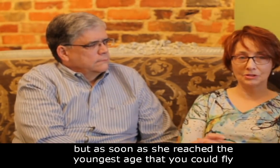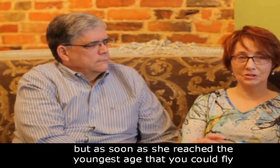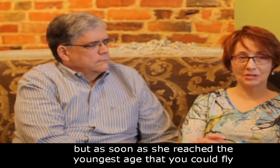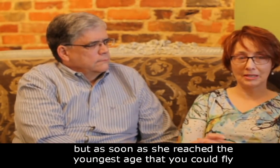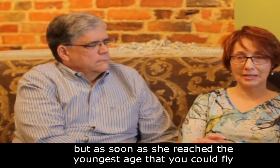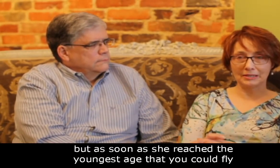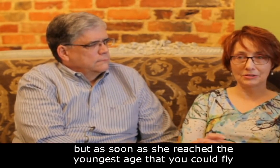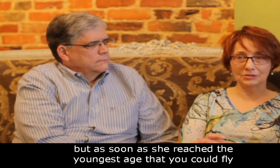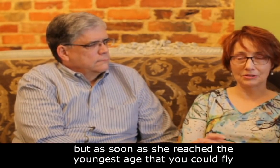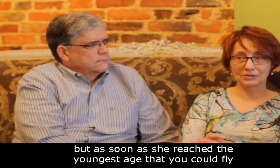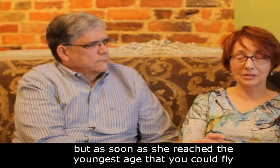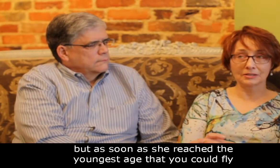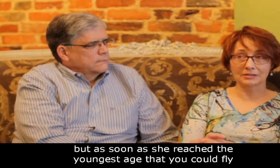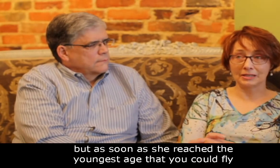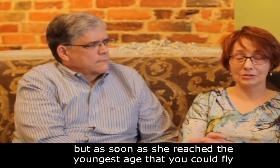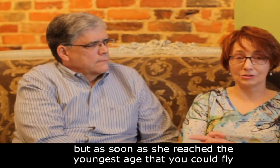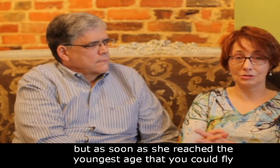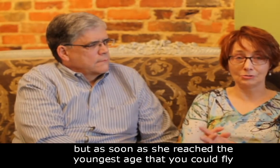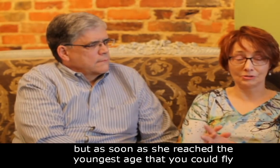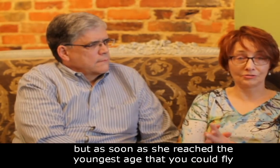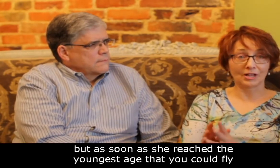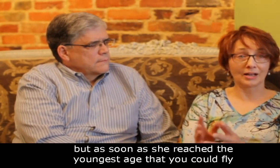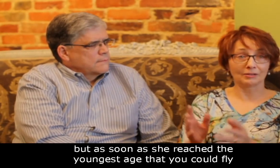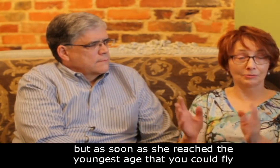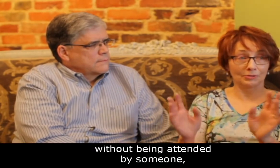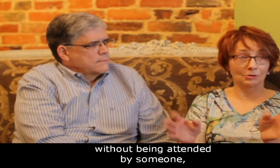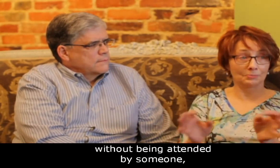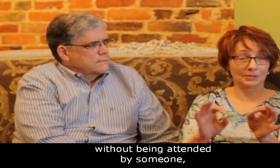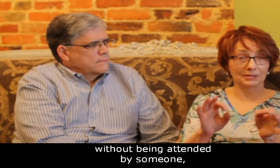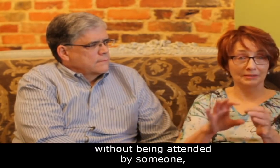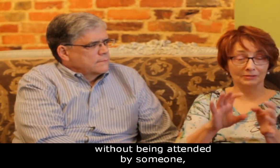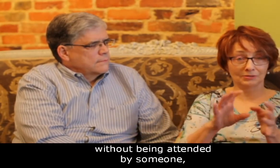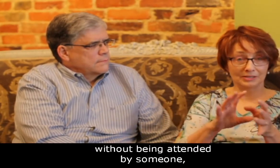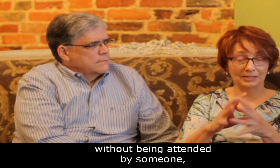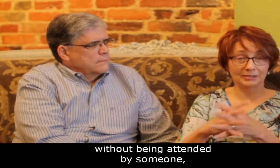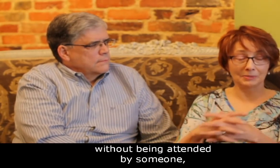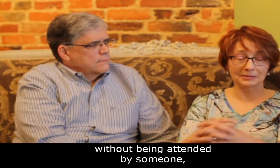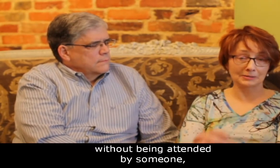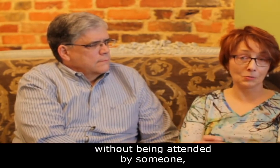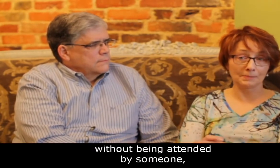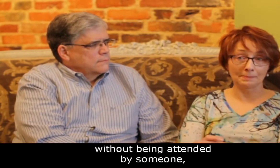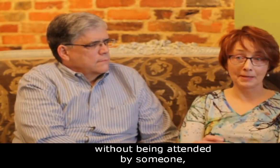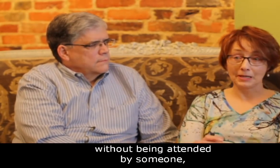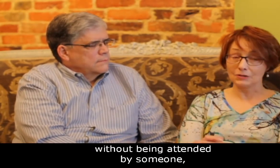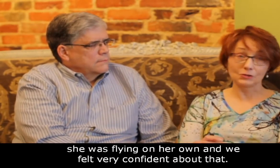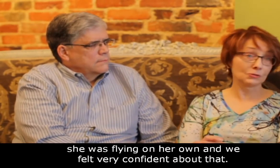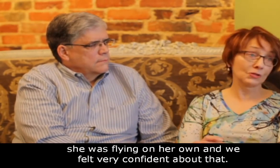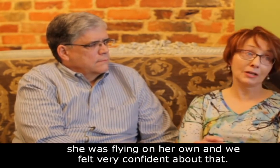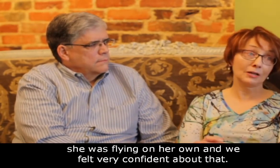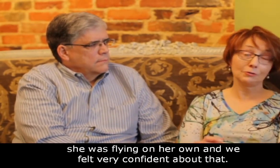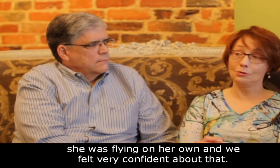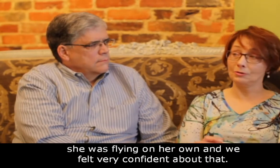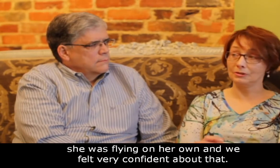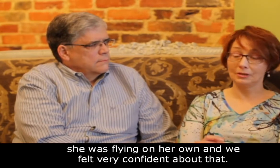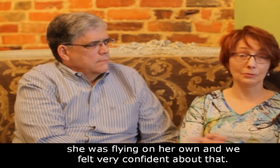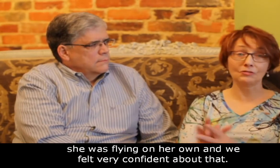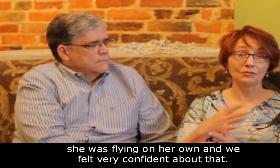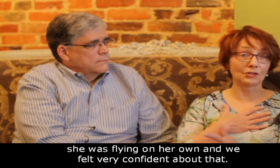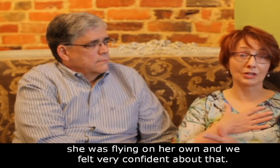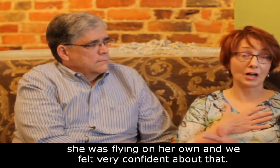the youngest age that you can fly without being attended by someone, she was flying on her own, and we felt very confident